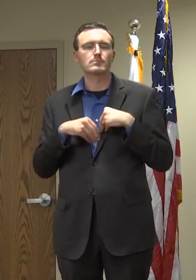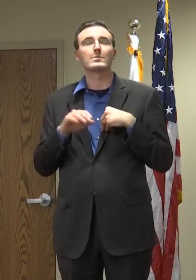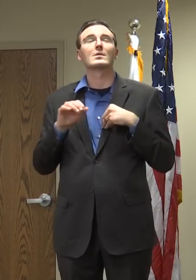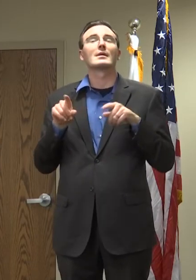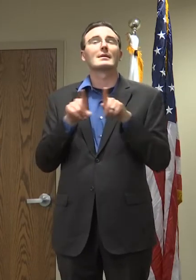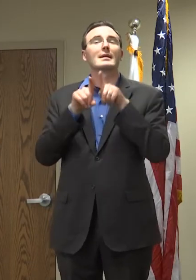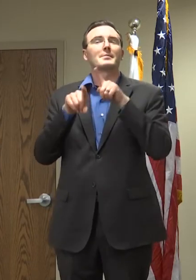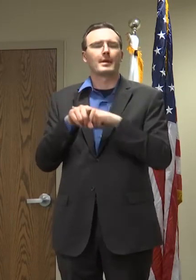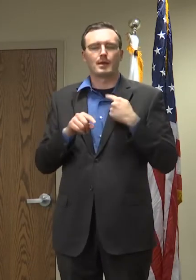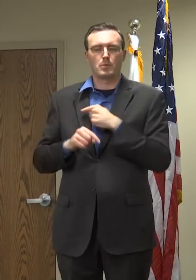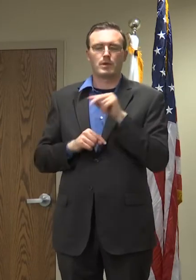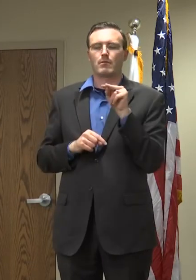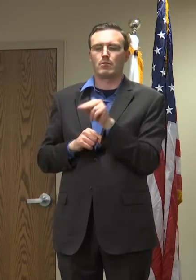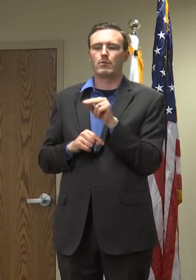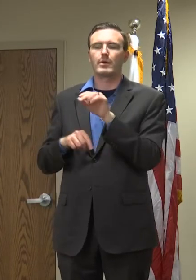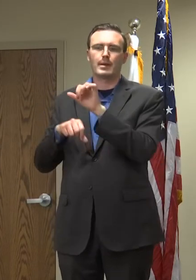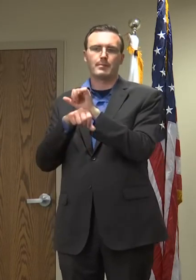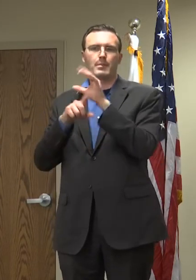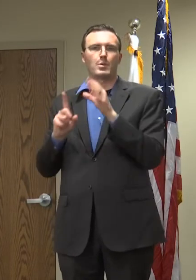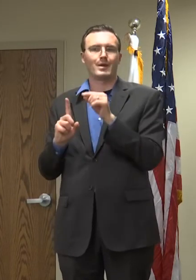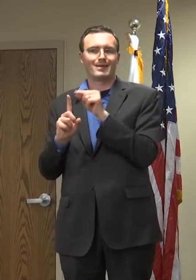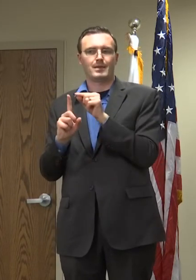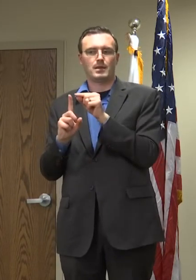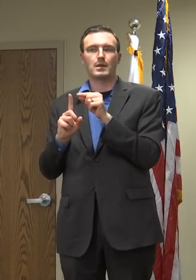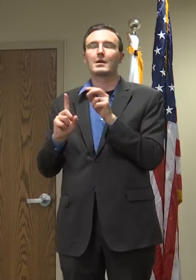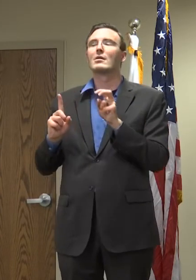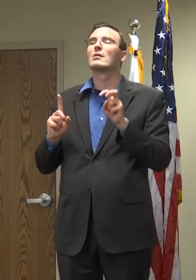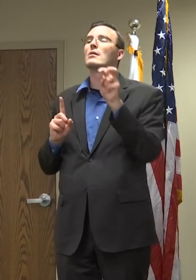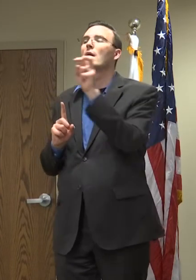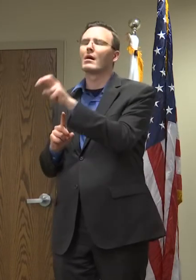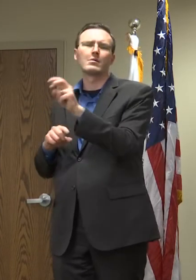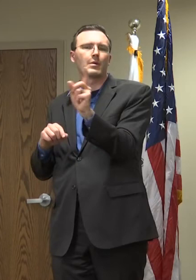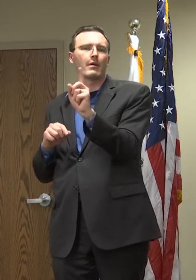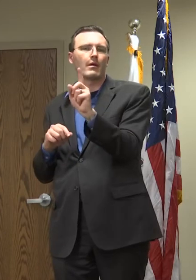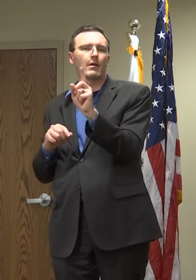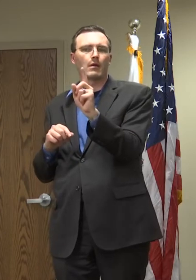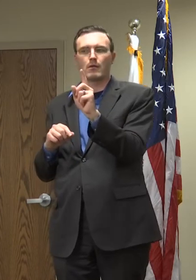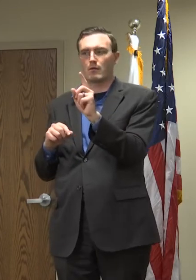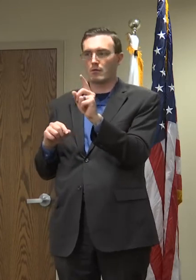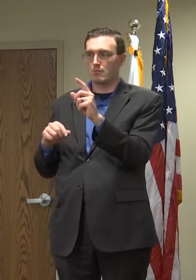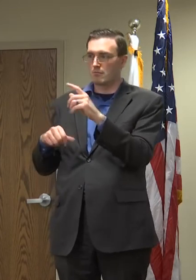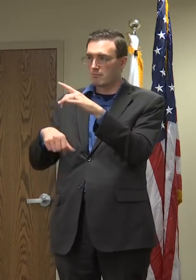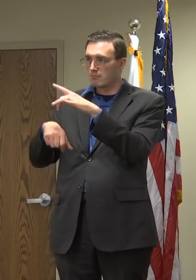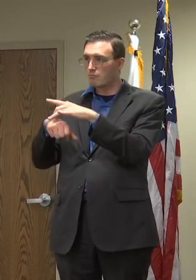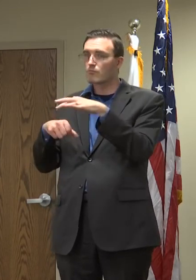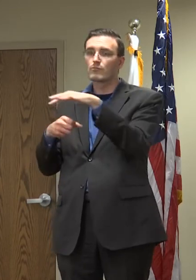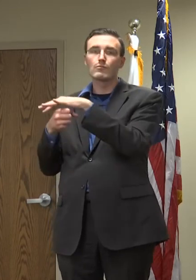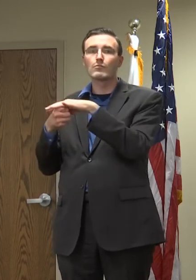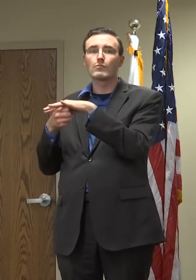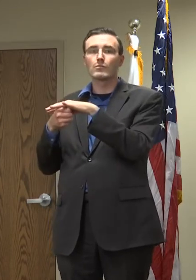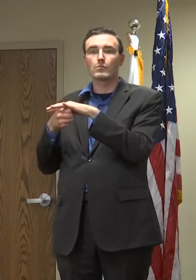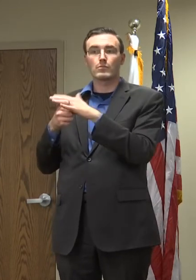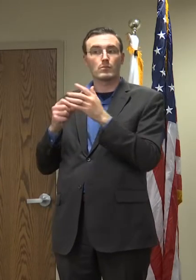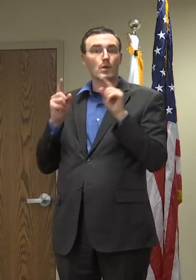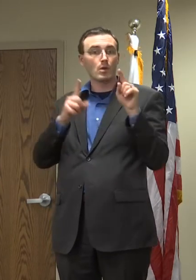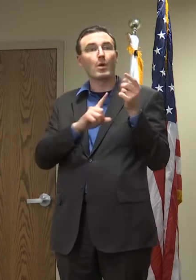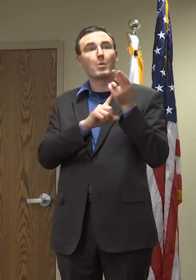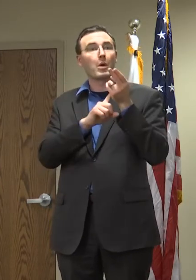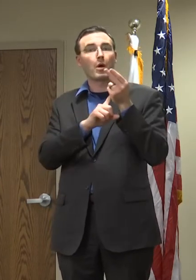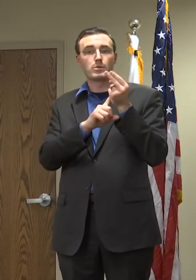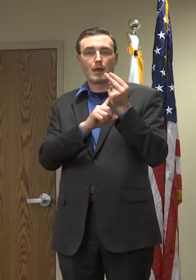employee traveling? Where are they staying? Are they staying in a cabin, or are they staying in a 500-bed hotel